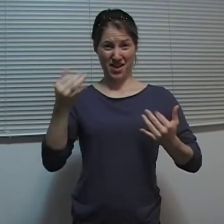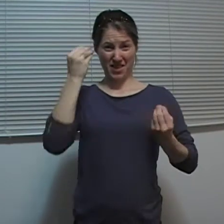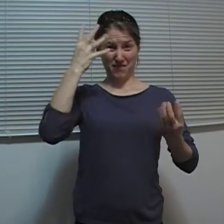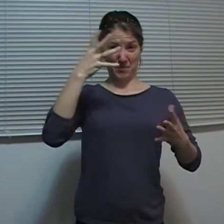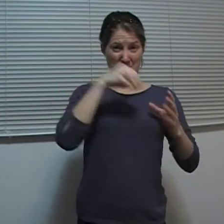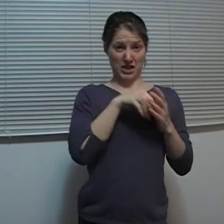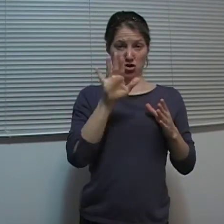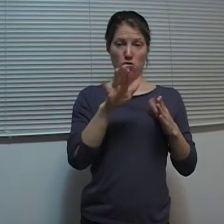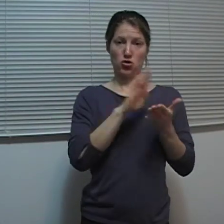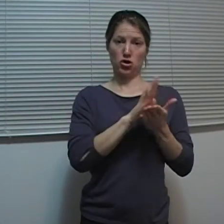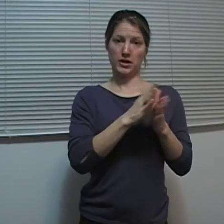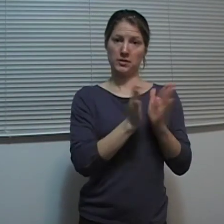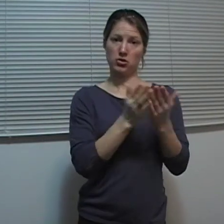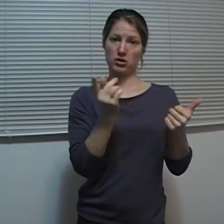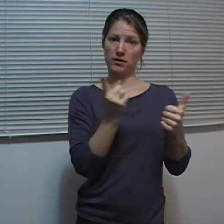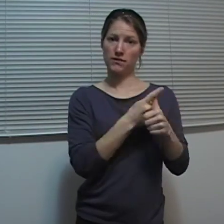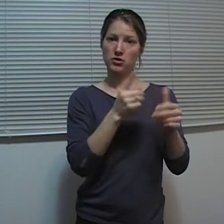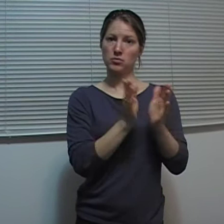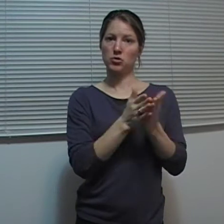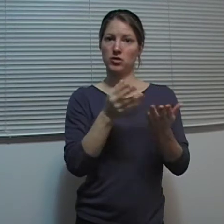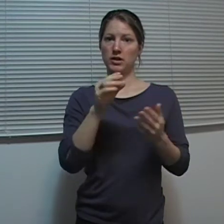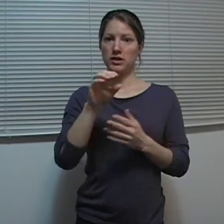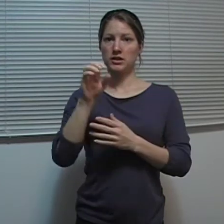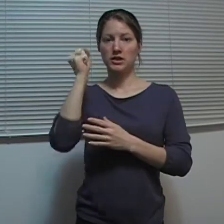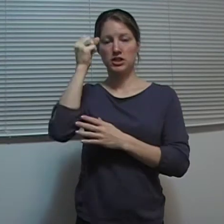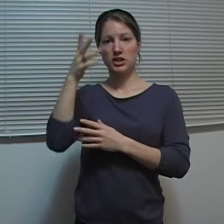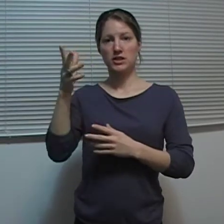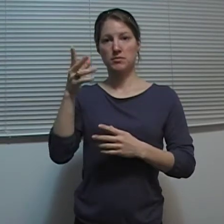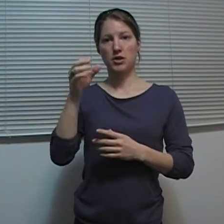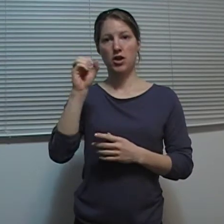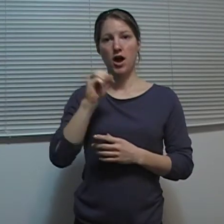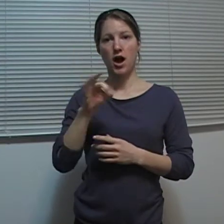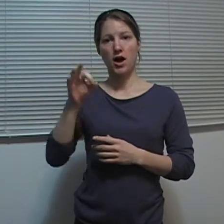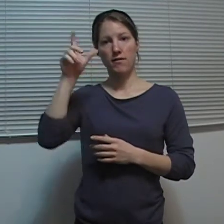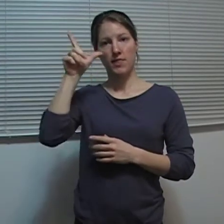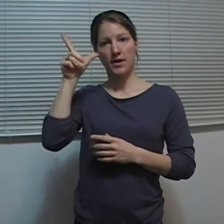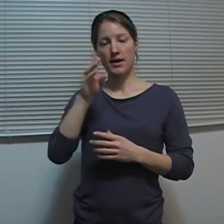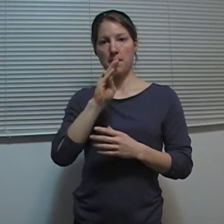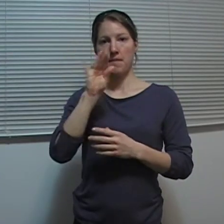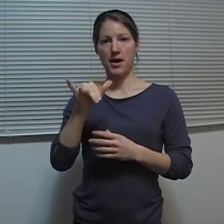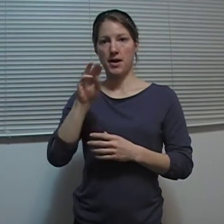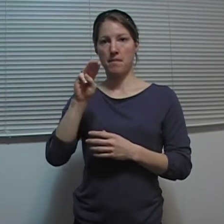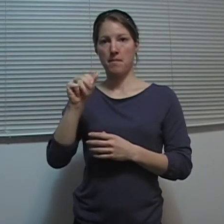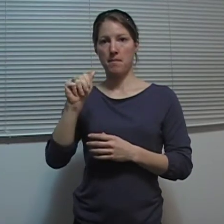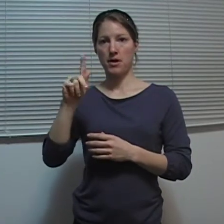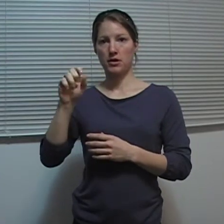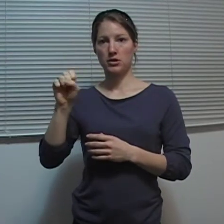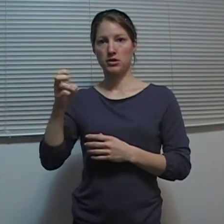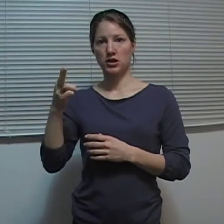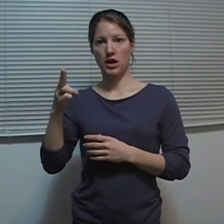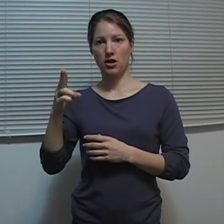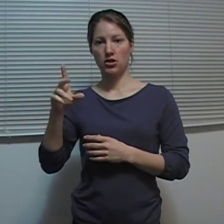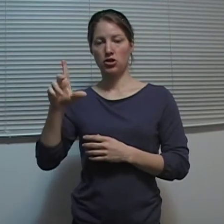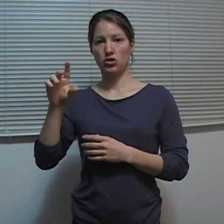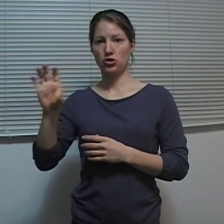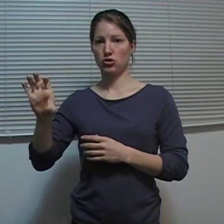London by Marshall Chute. That's spelled C-H-U-T-E. The other textbook is called